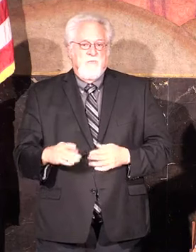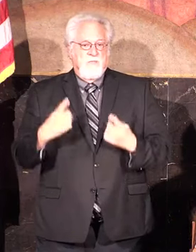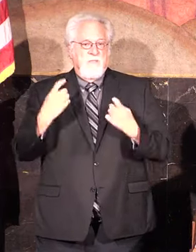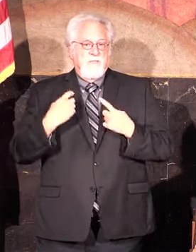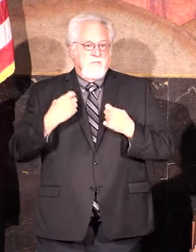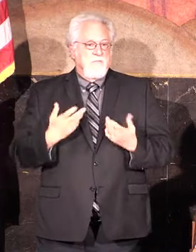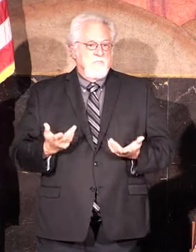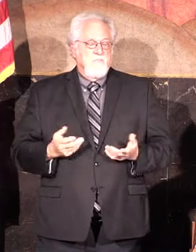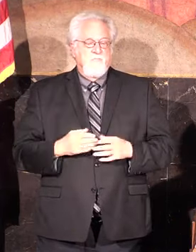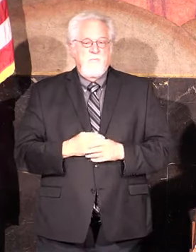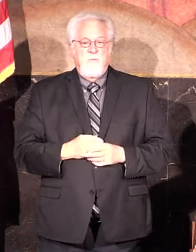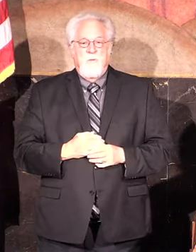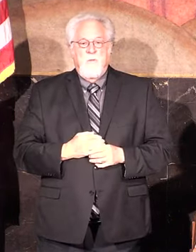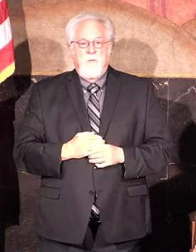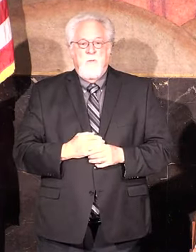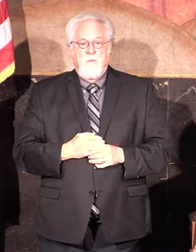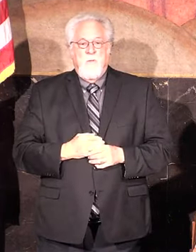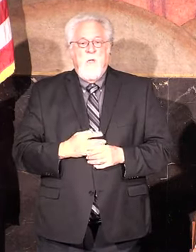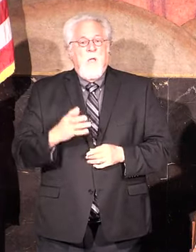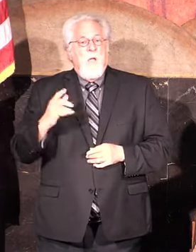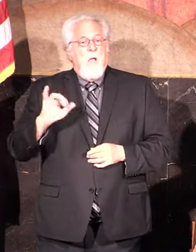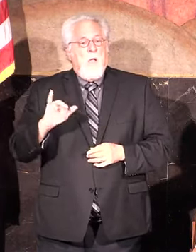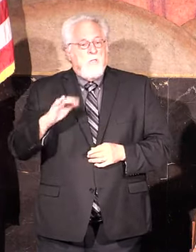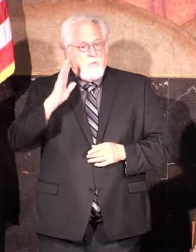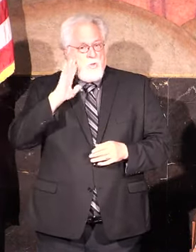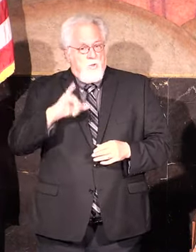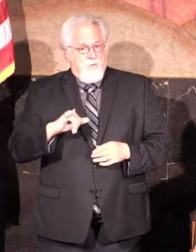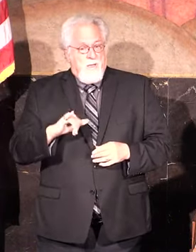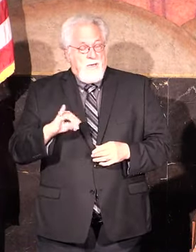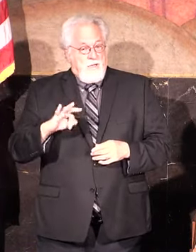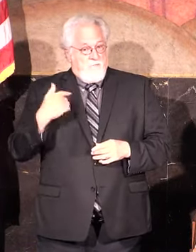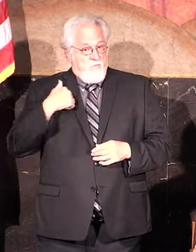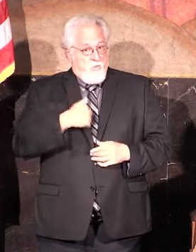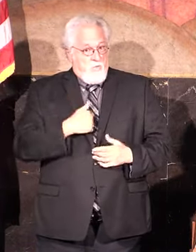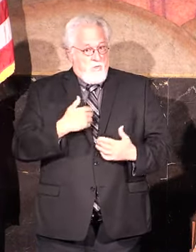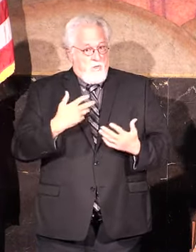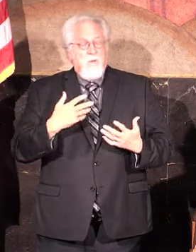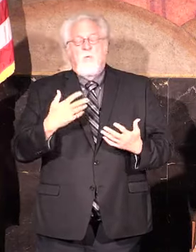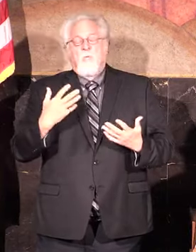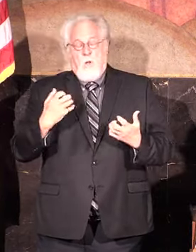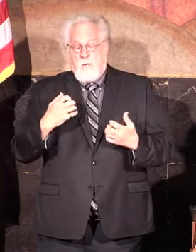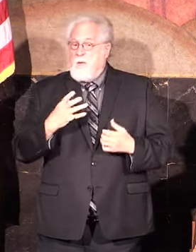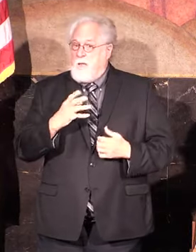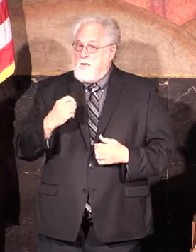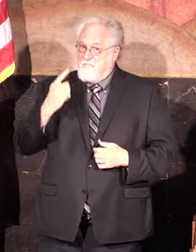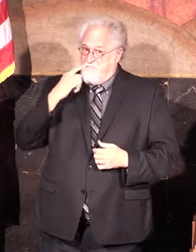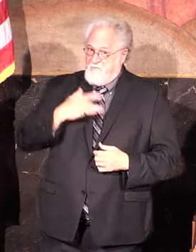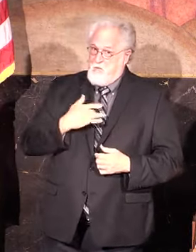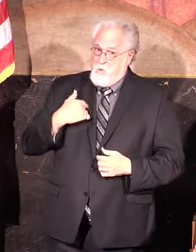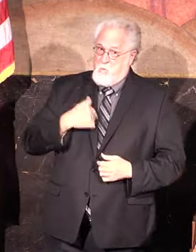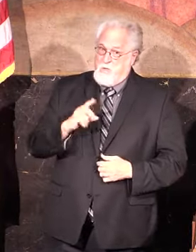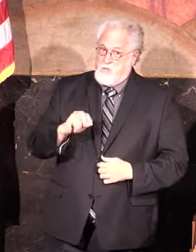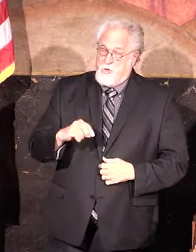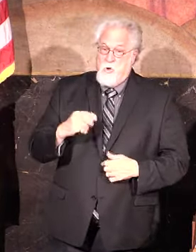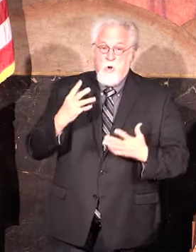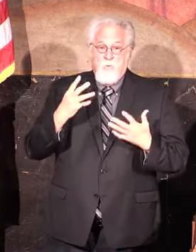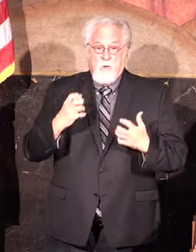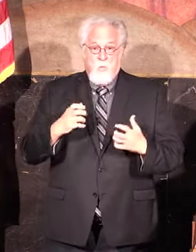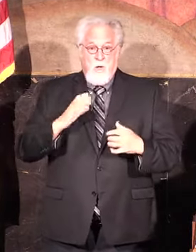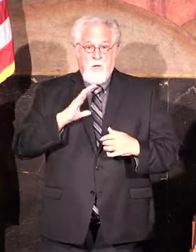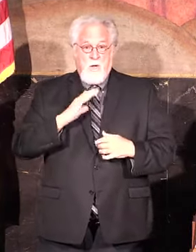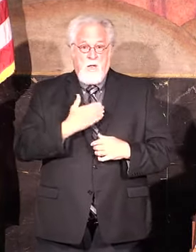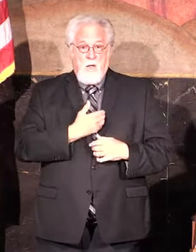tested. And we also know that if we want, and I think we do, if we want as much of